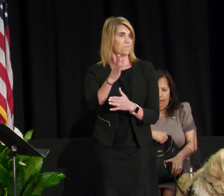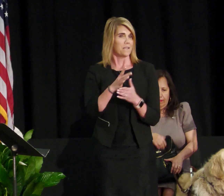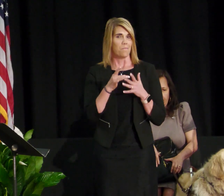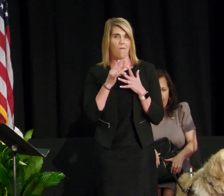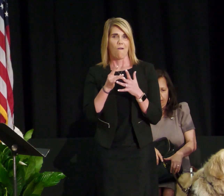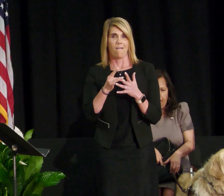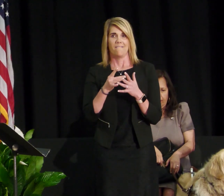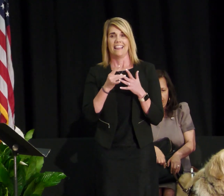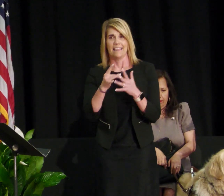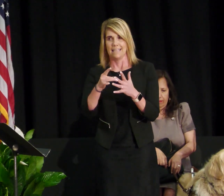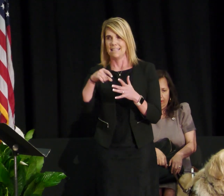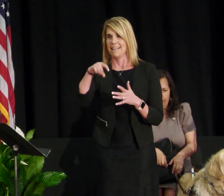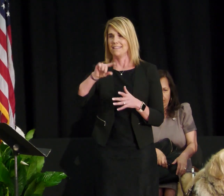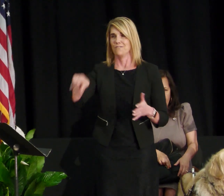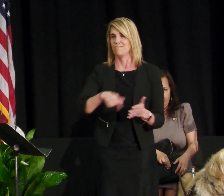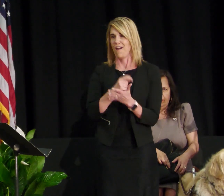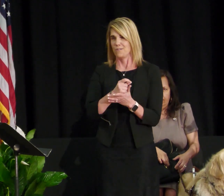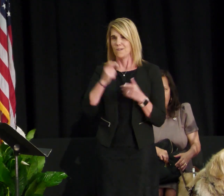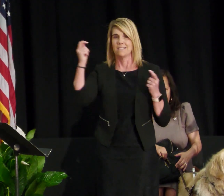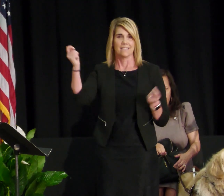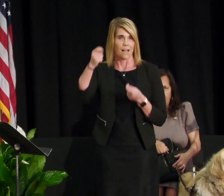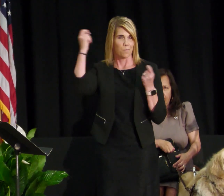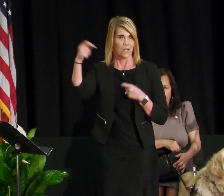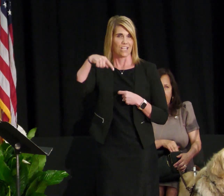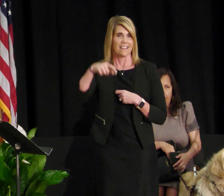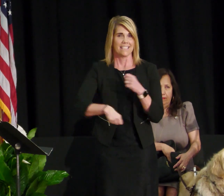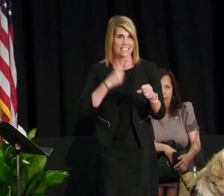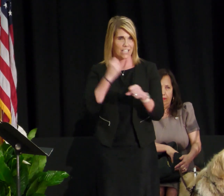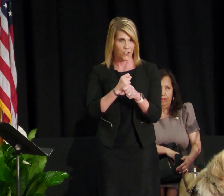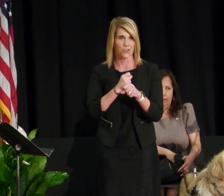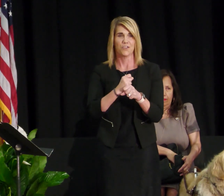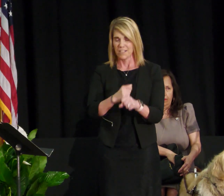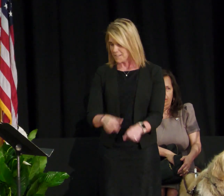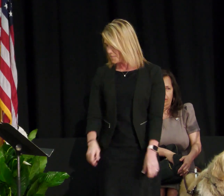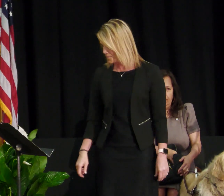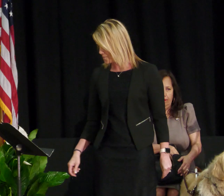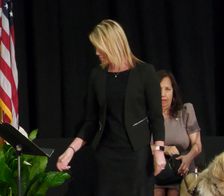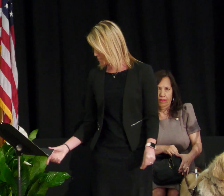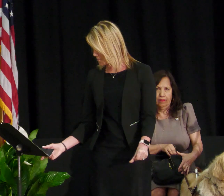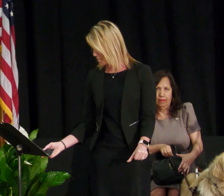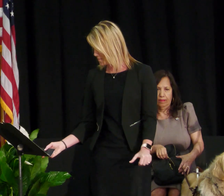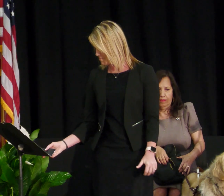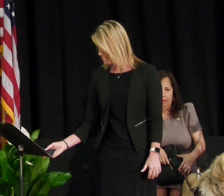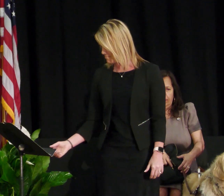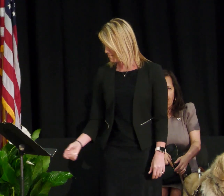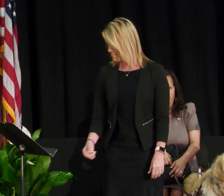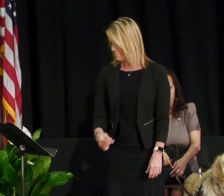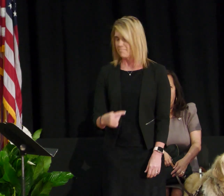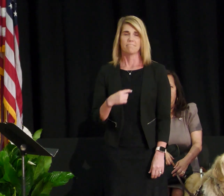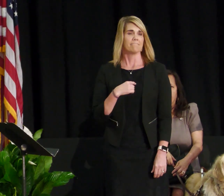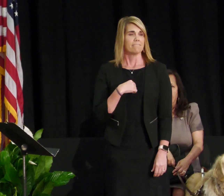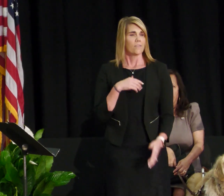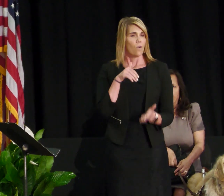It is my great honor to be part of leading the graduation ceremonies for our graduating class.